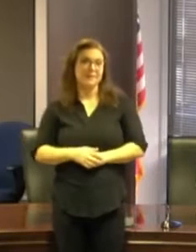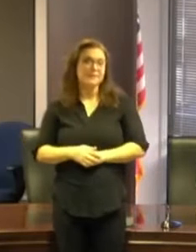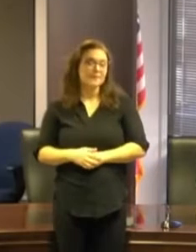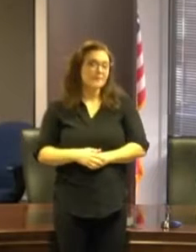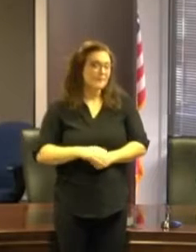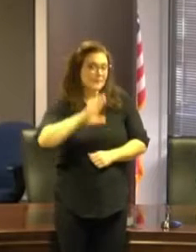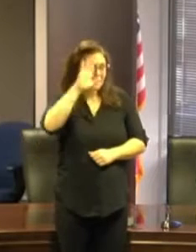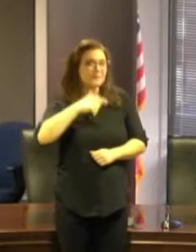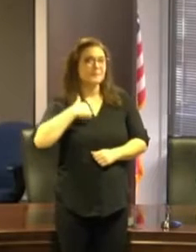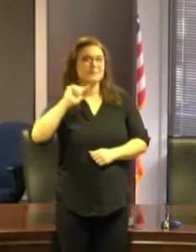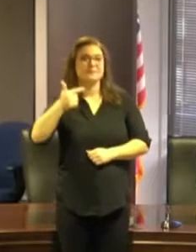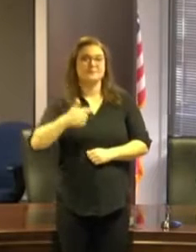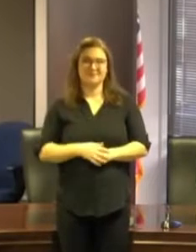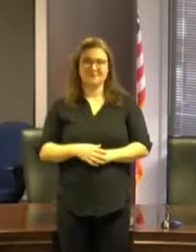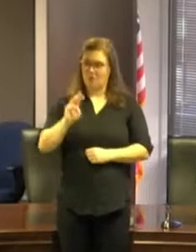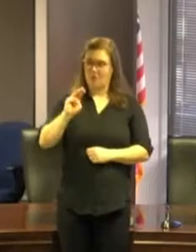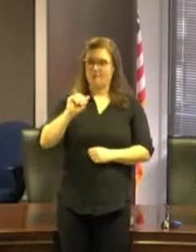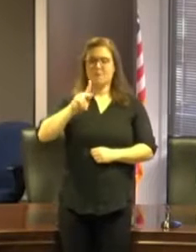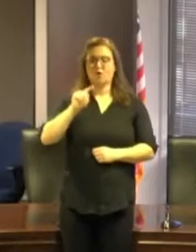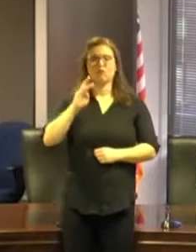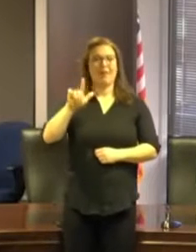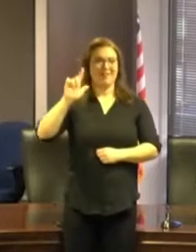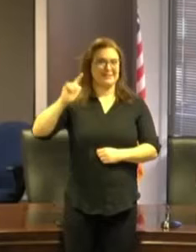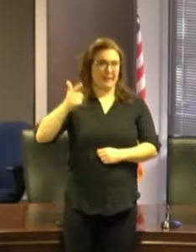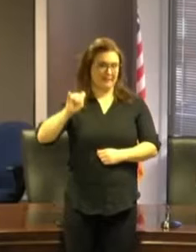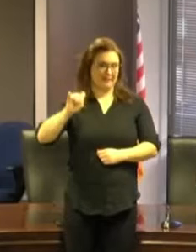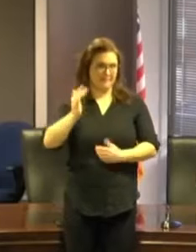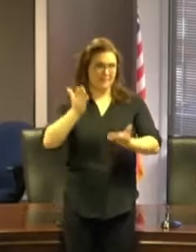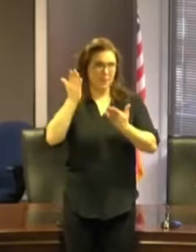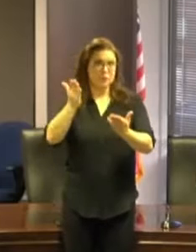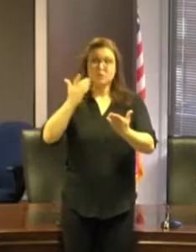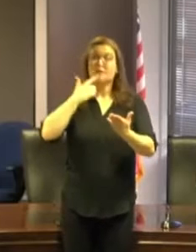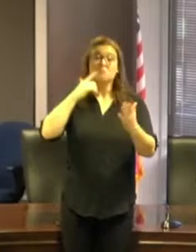second. Mark Trail has seconded that motion. All in favor say aye.